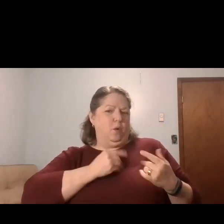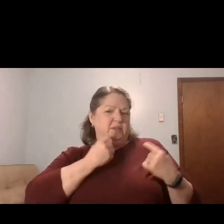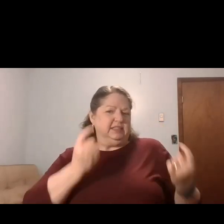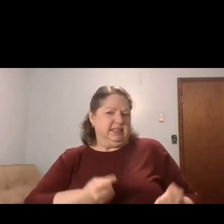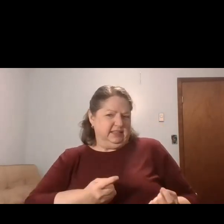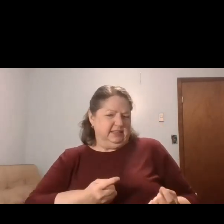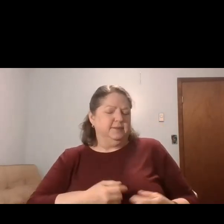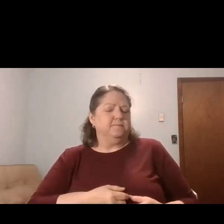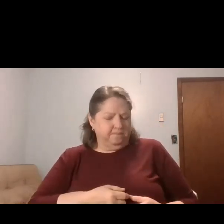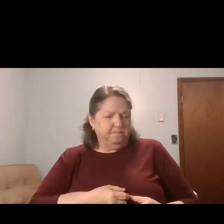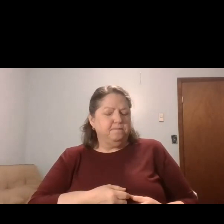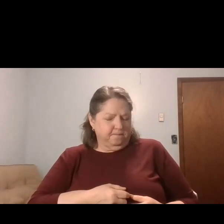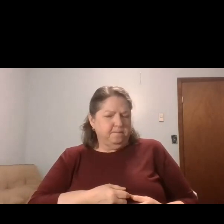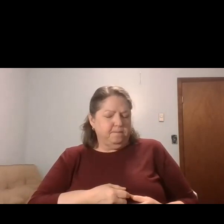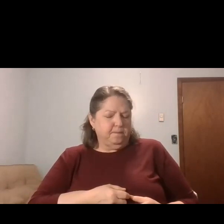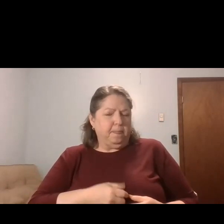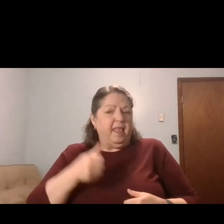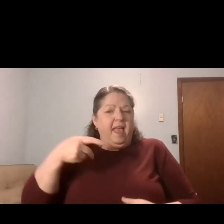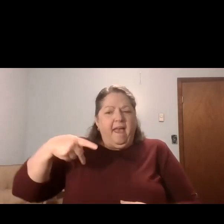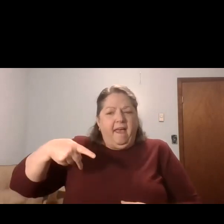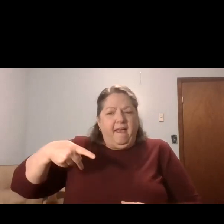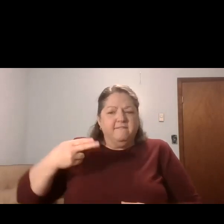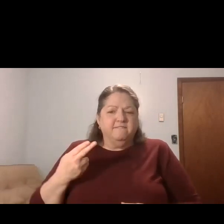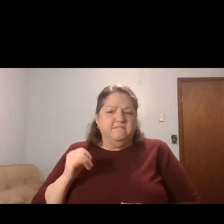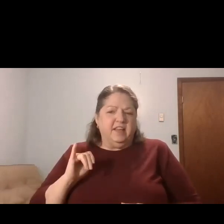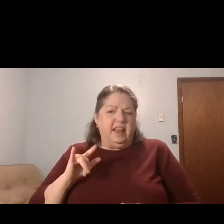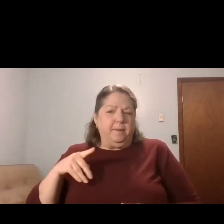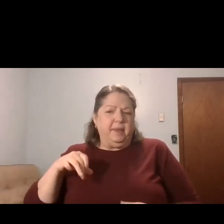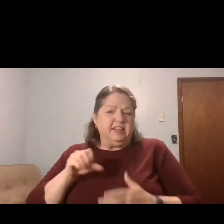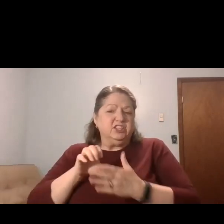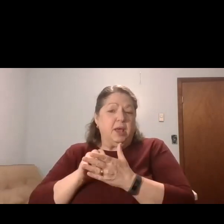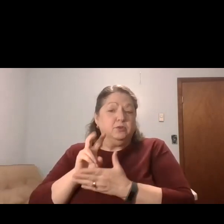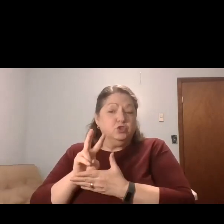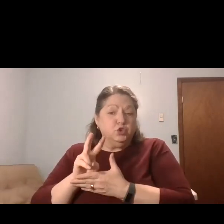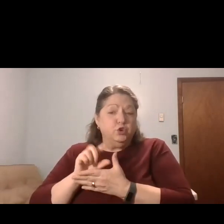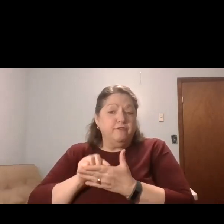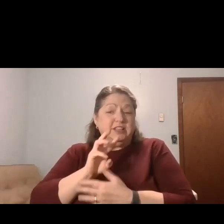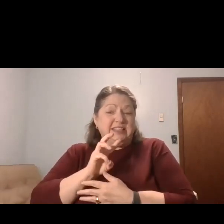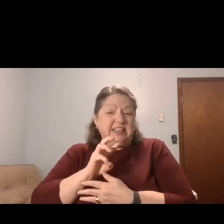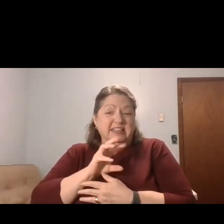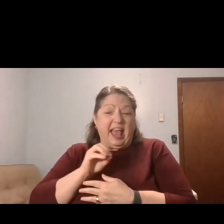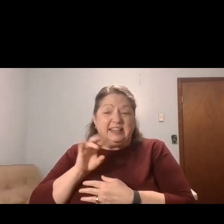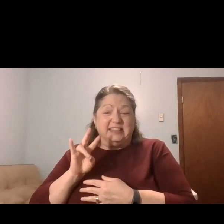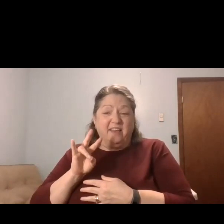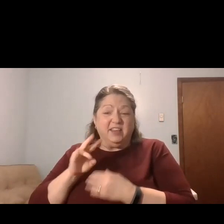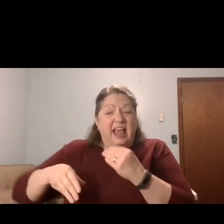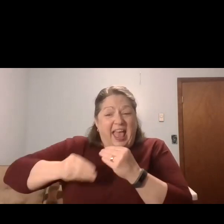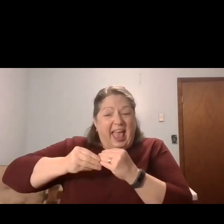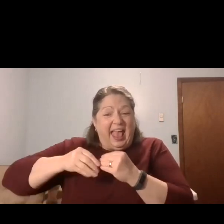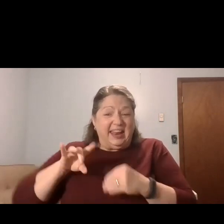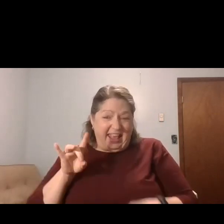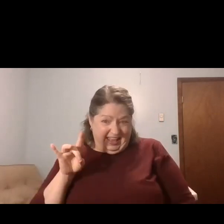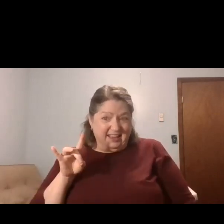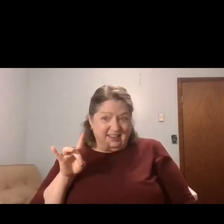from Philippians chapter 2, verses 6 and 7. Well, let me just add verse 8 to that. It kind of sets the stage of the fact that